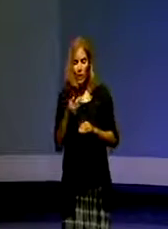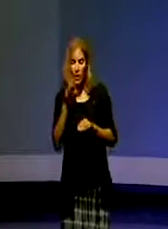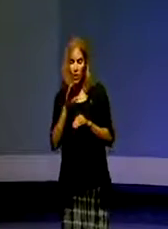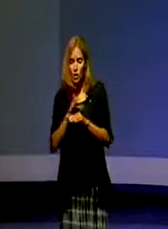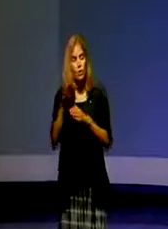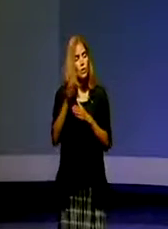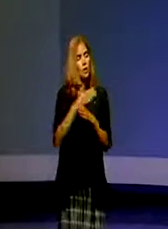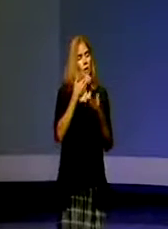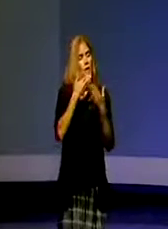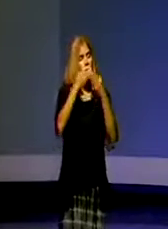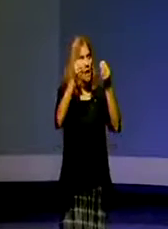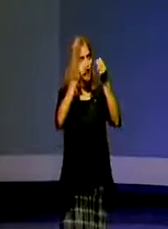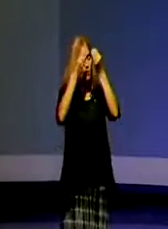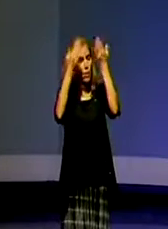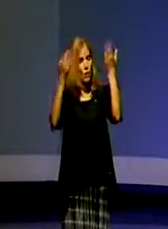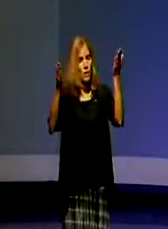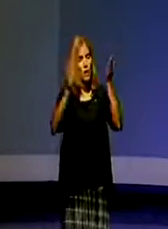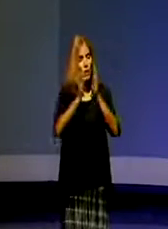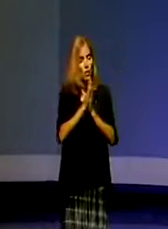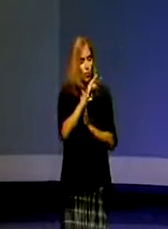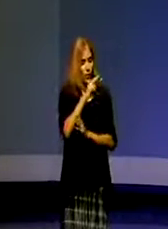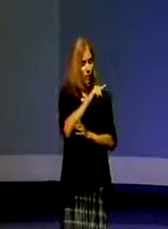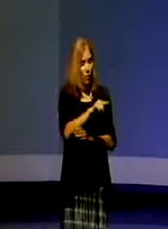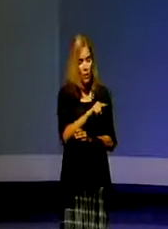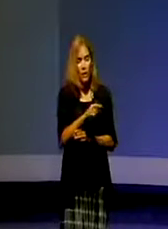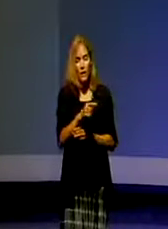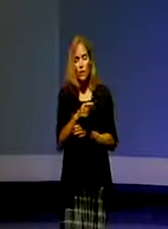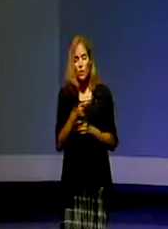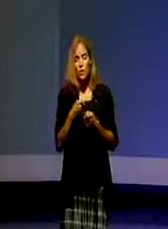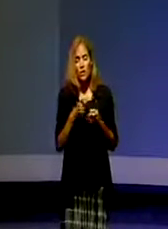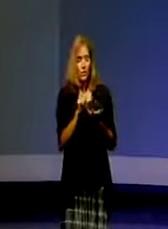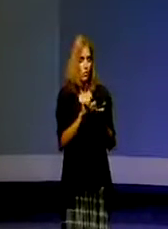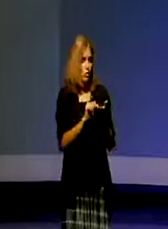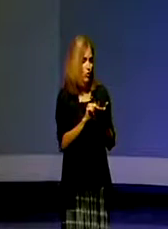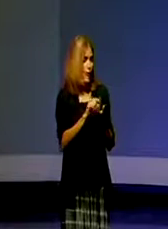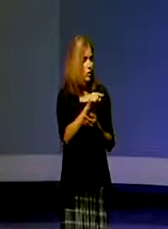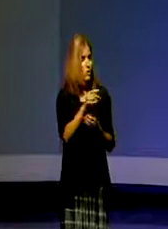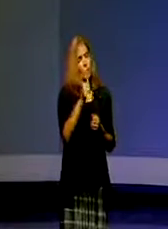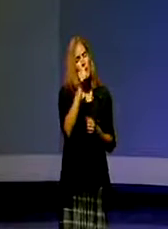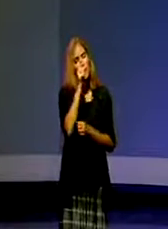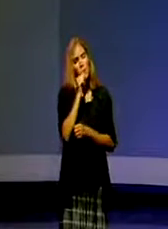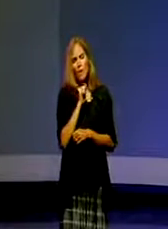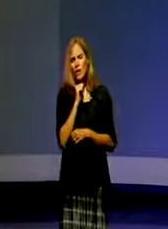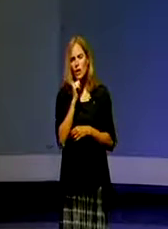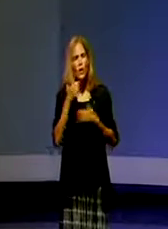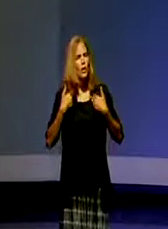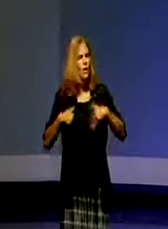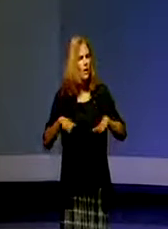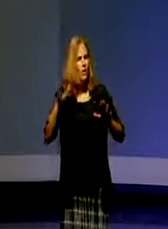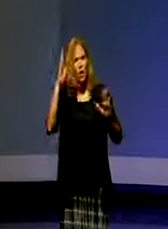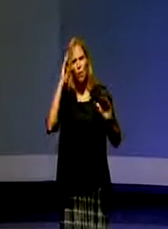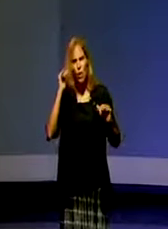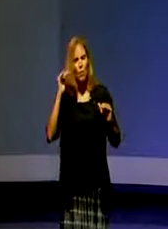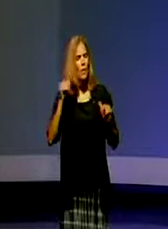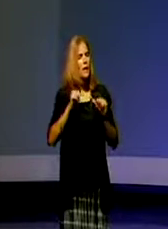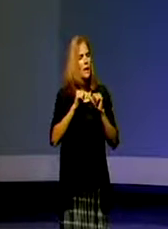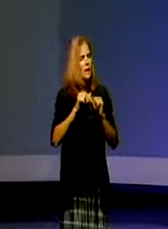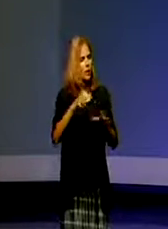that you share the gospel with, that you pray for, that you give tracts to, be patient. Don't give up hope. Continue to be faithful.